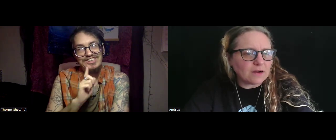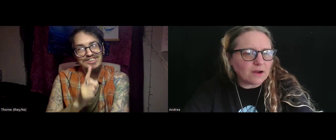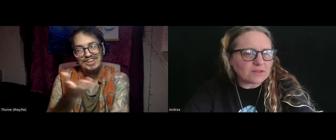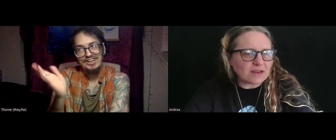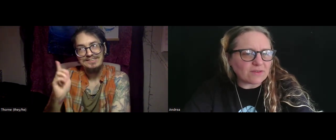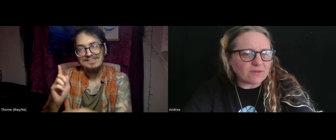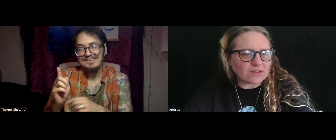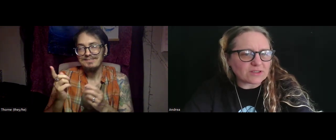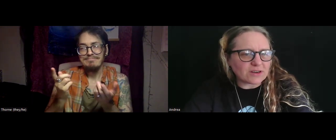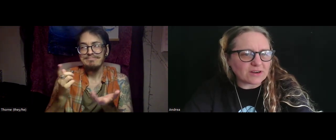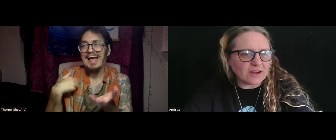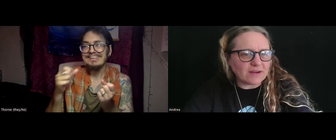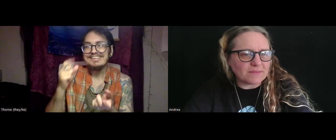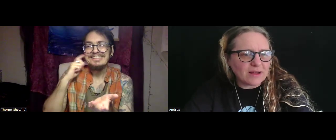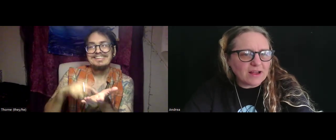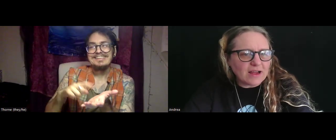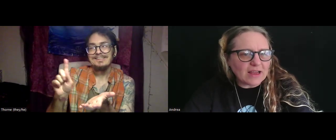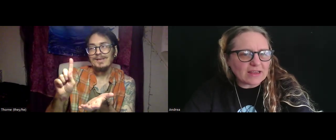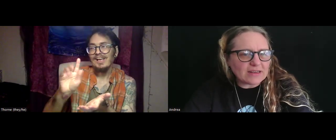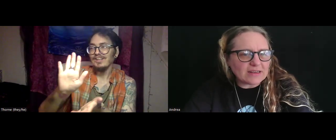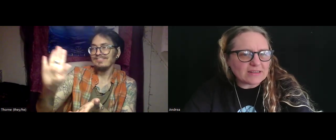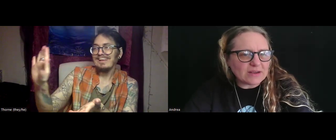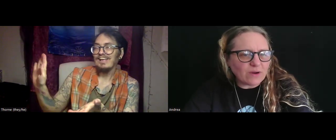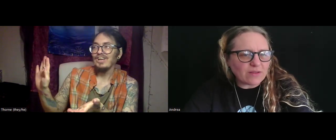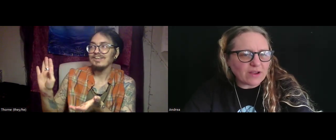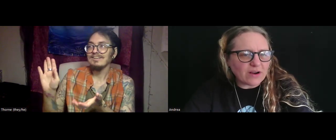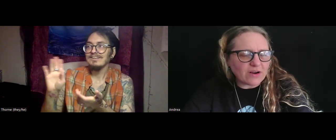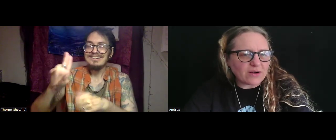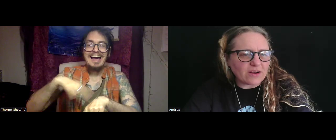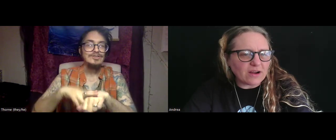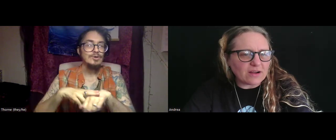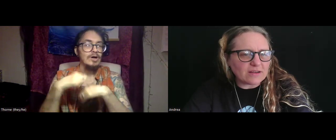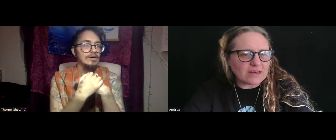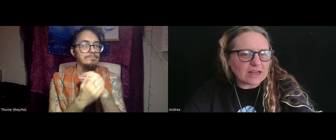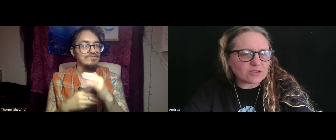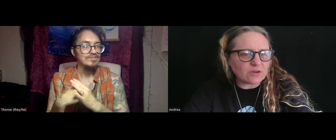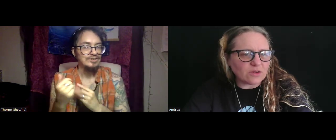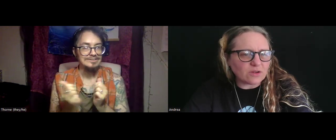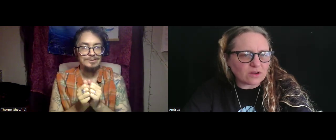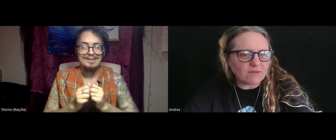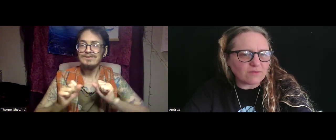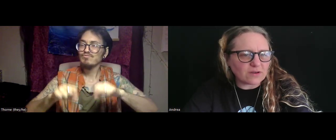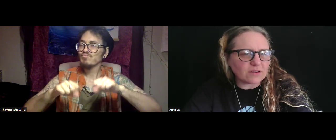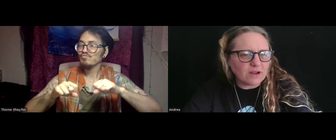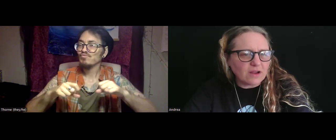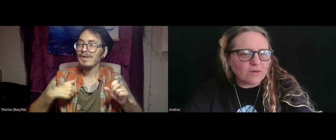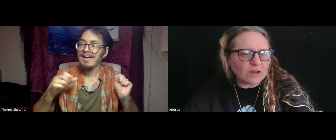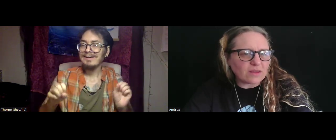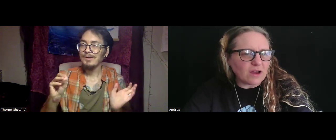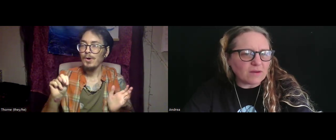Oh, several for sure. I can see where their natural comfort with